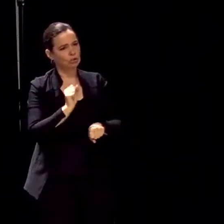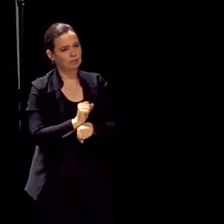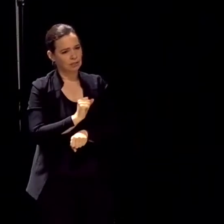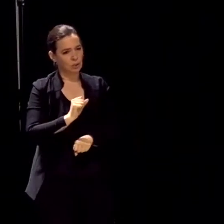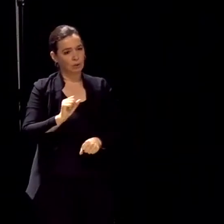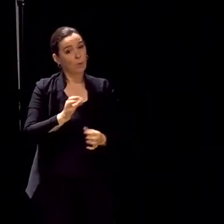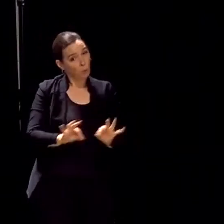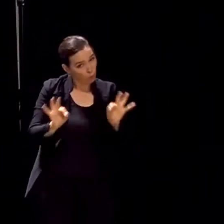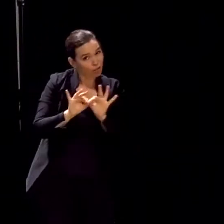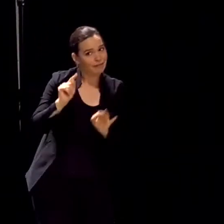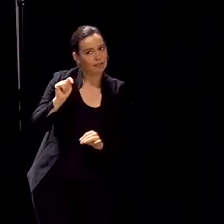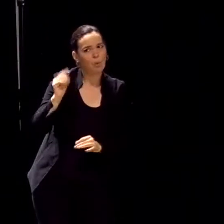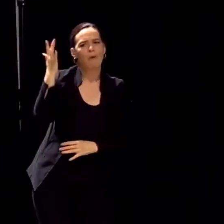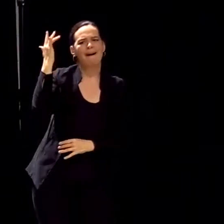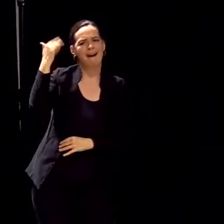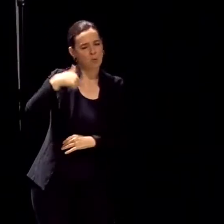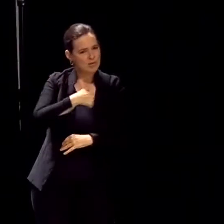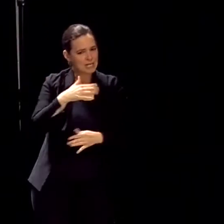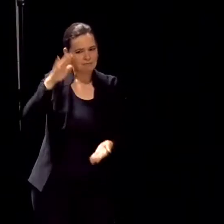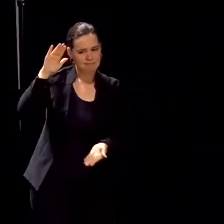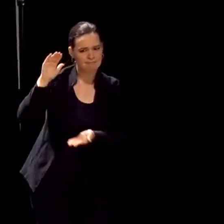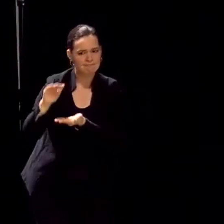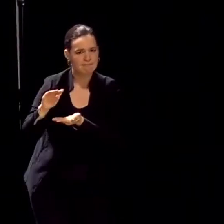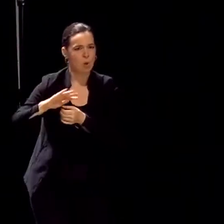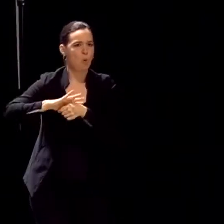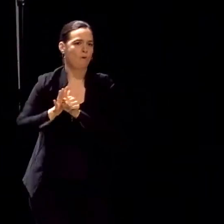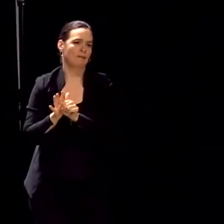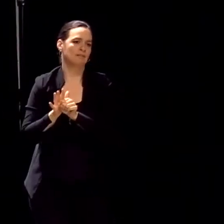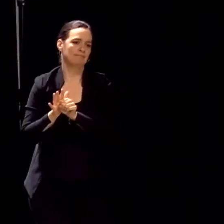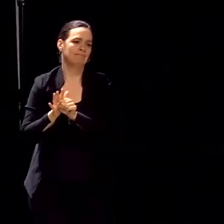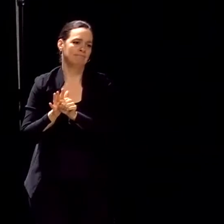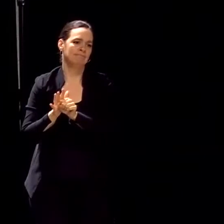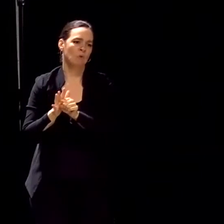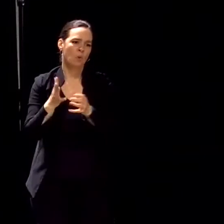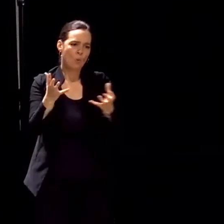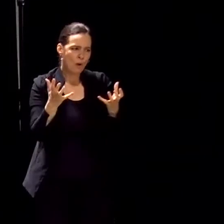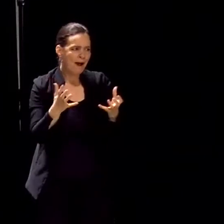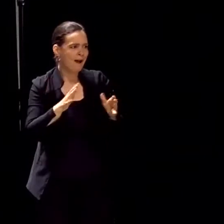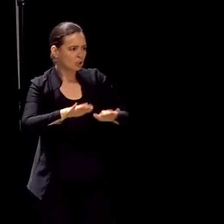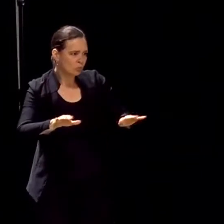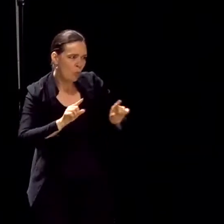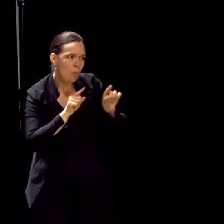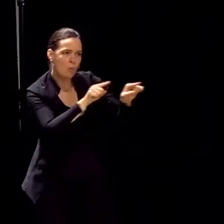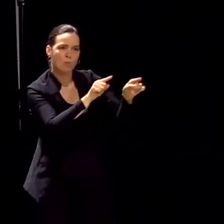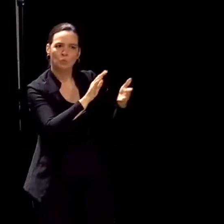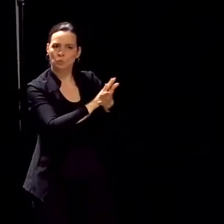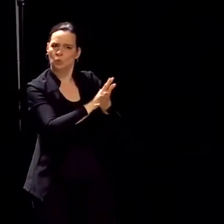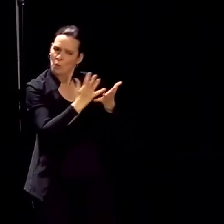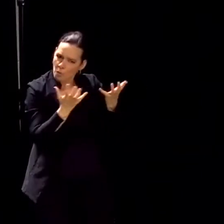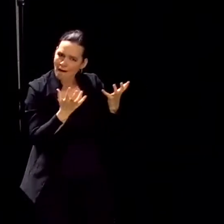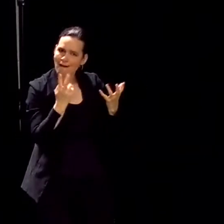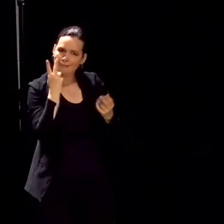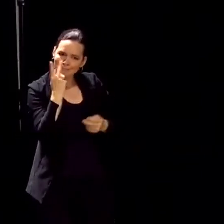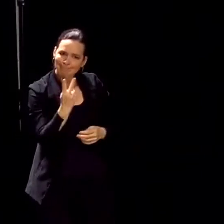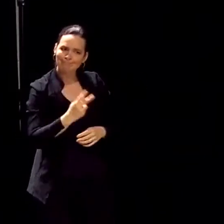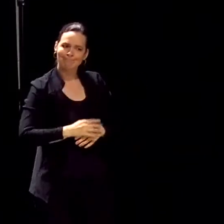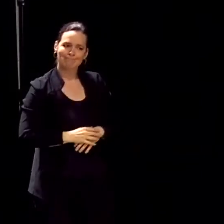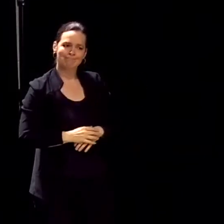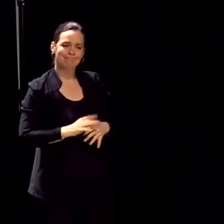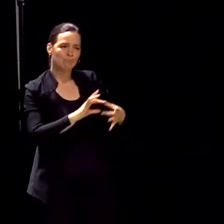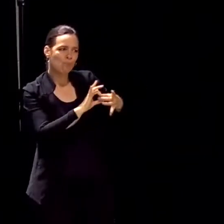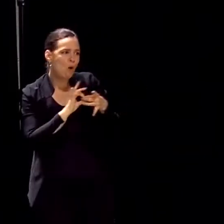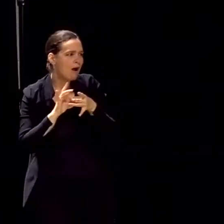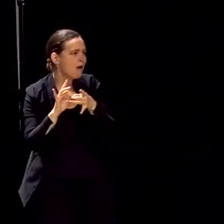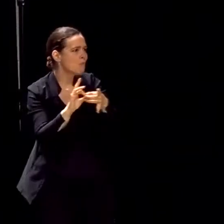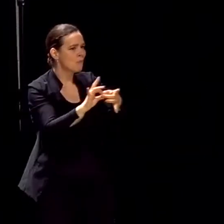our kids going to school. It's been a safe school year, but it will require cooperation. So